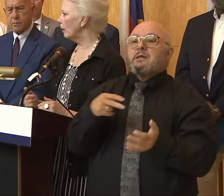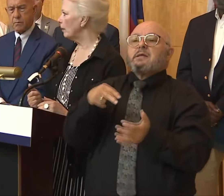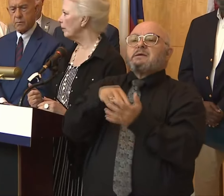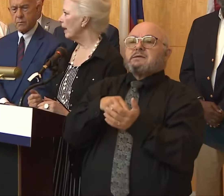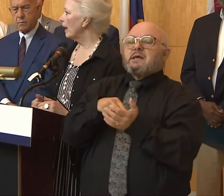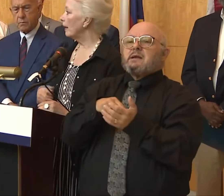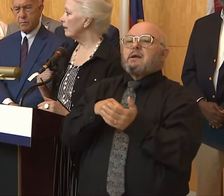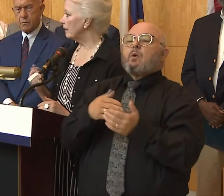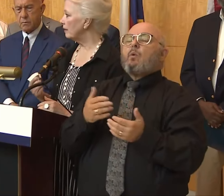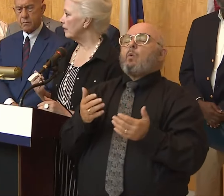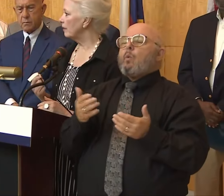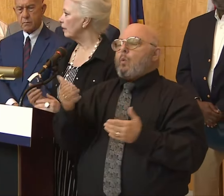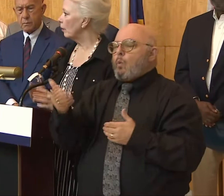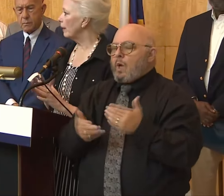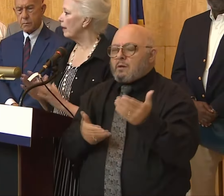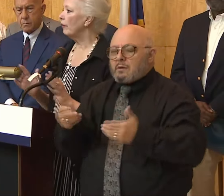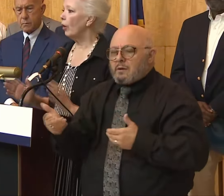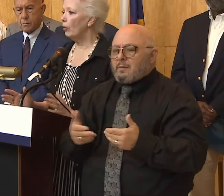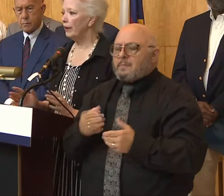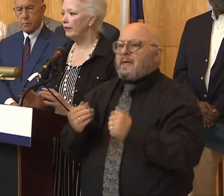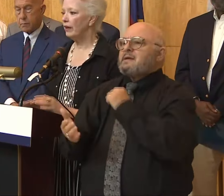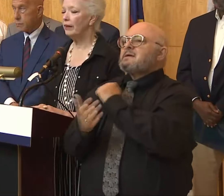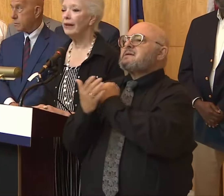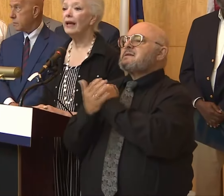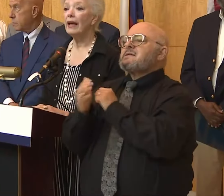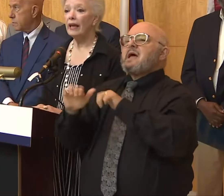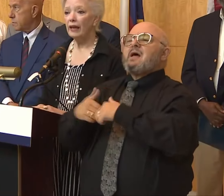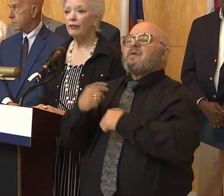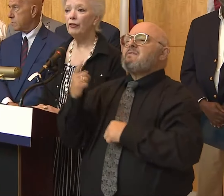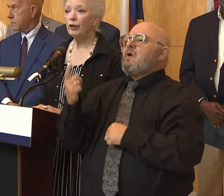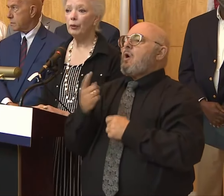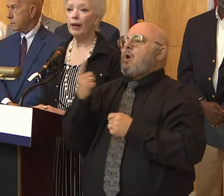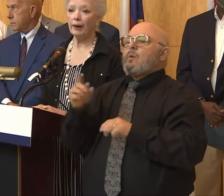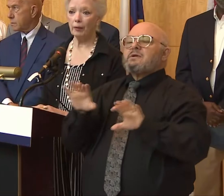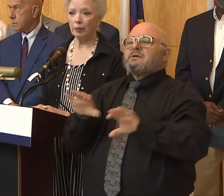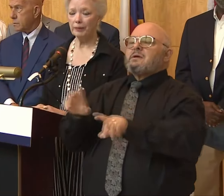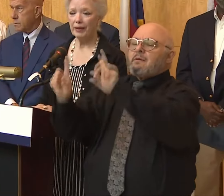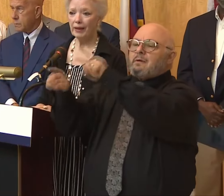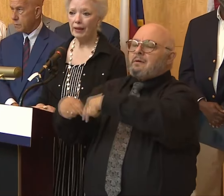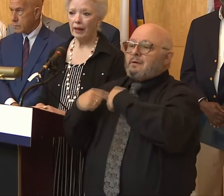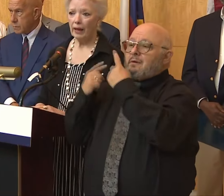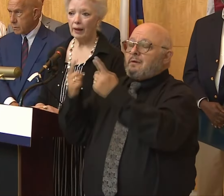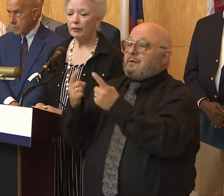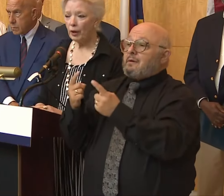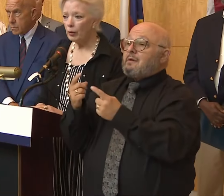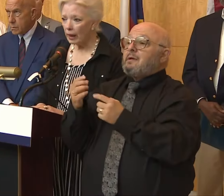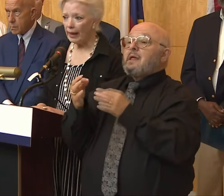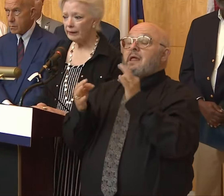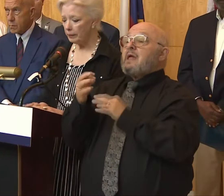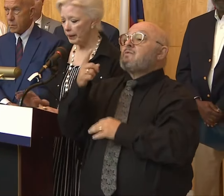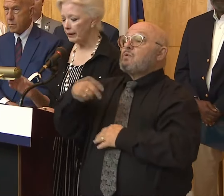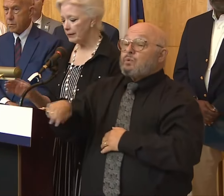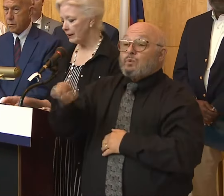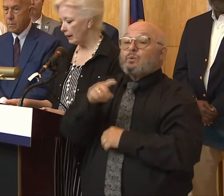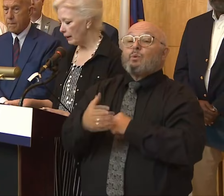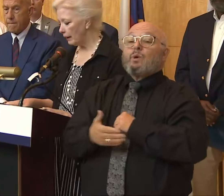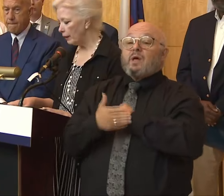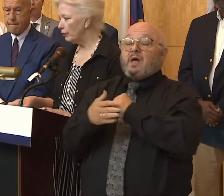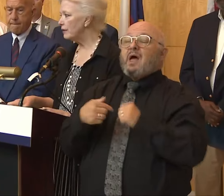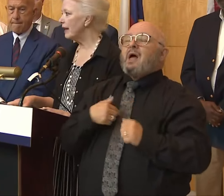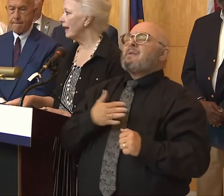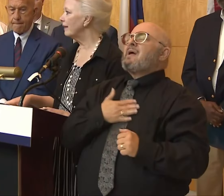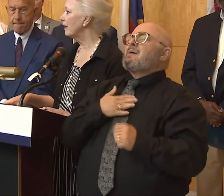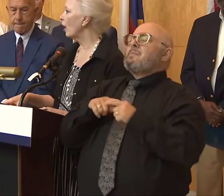a welcome and assistance the way they've always done, if you've helped. I'm so glad to be in a city